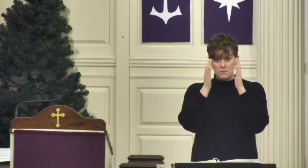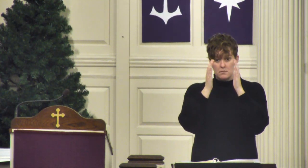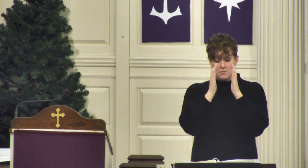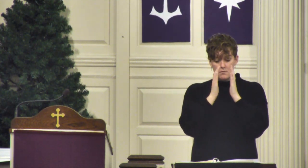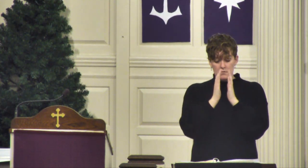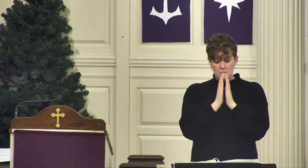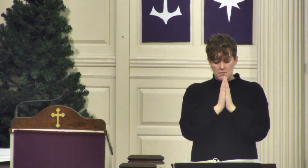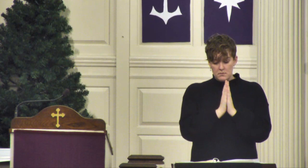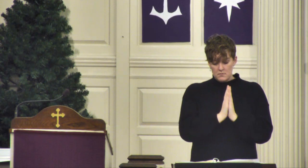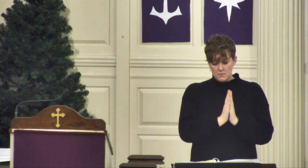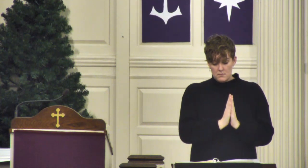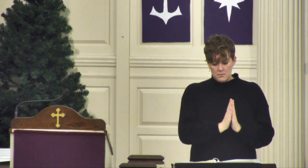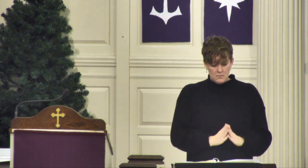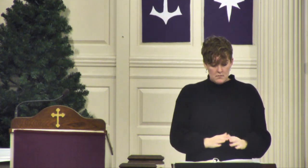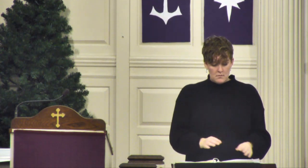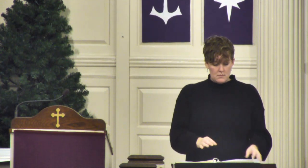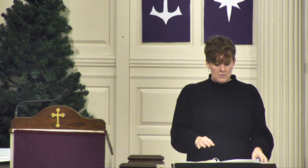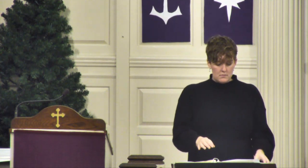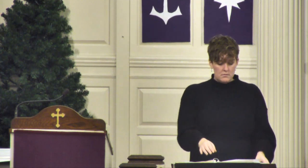Amen.